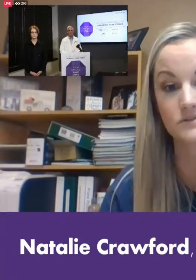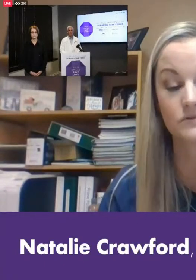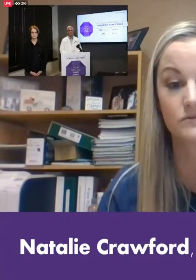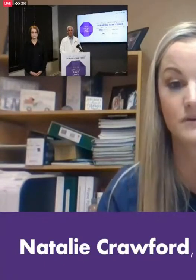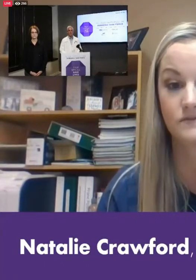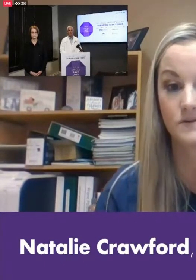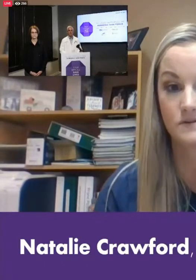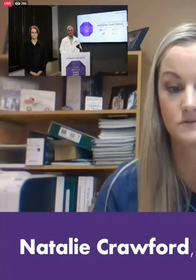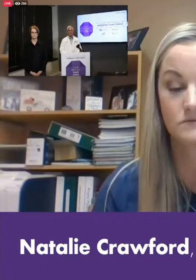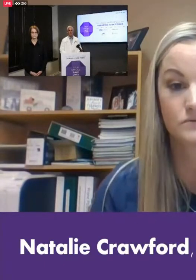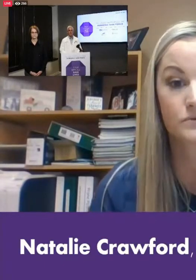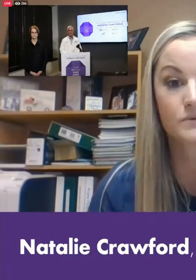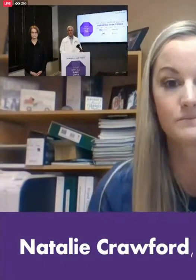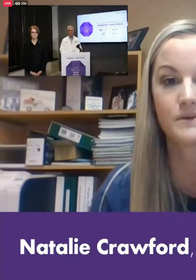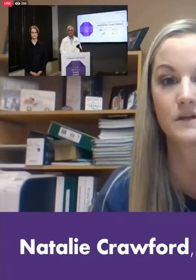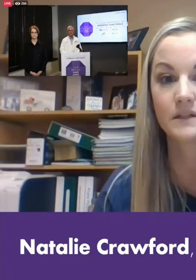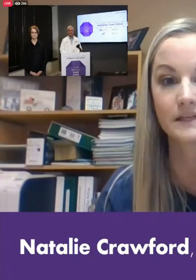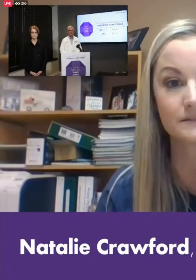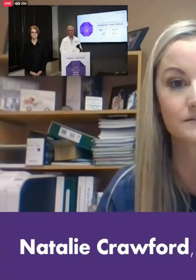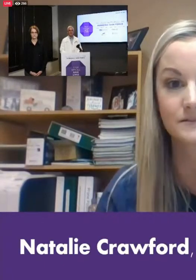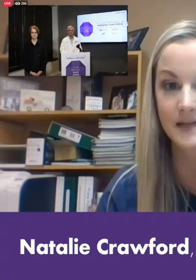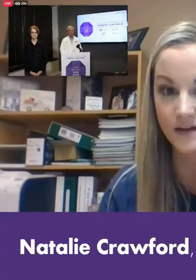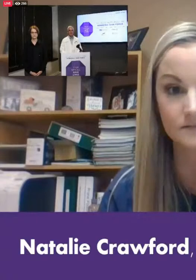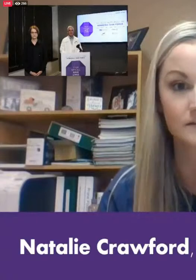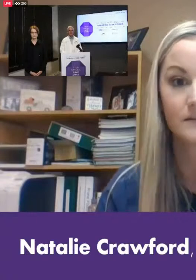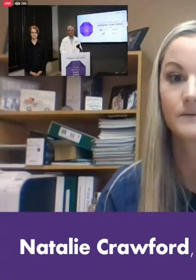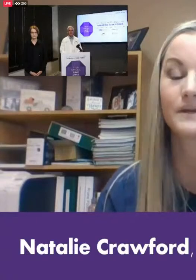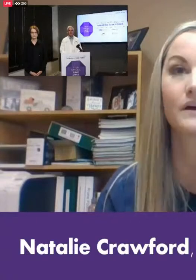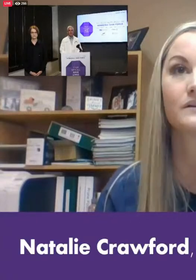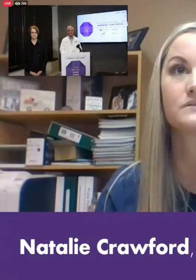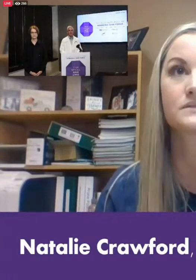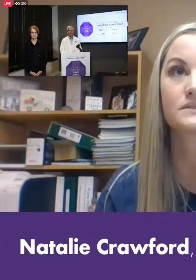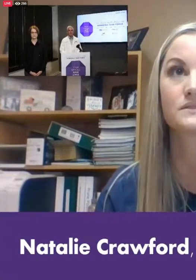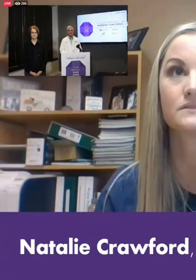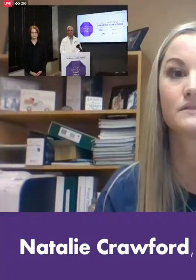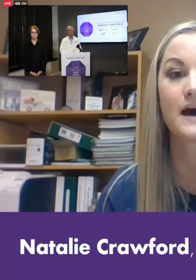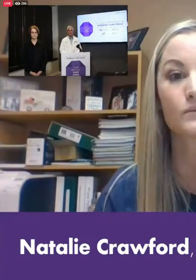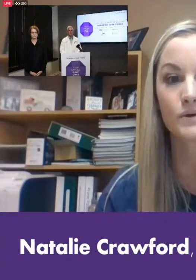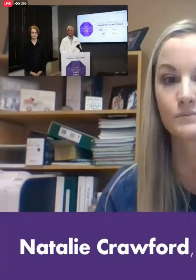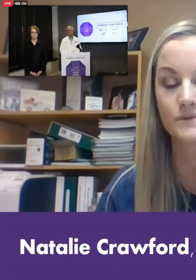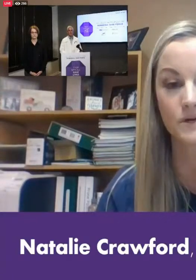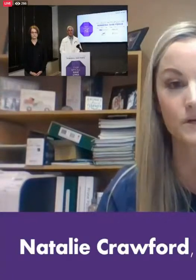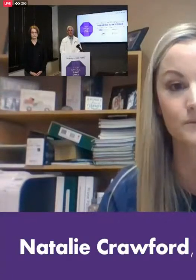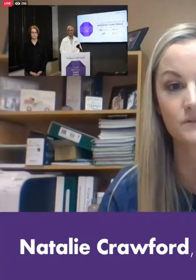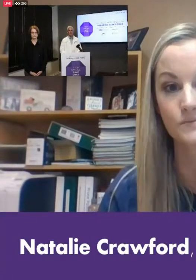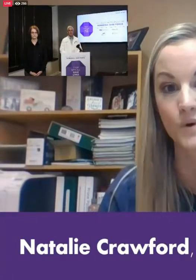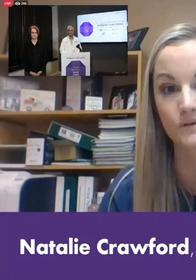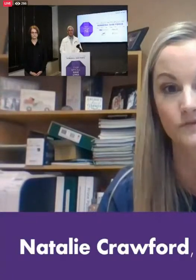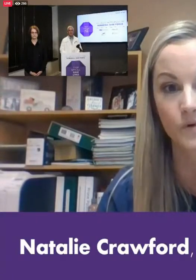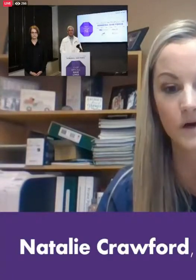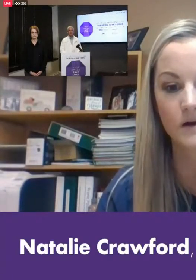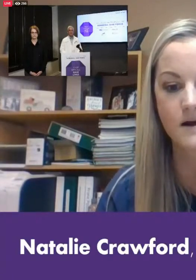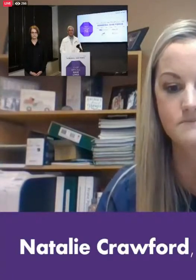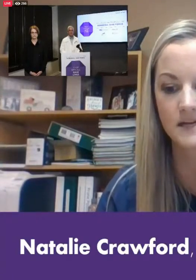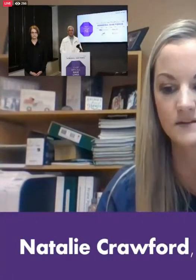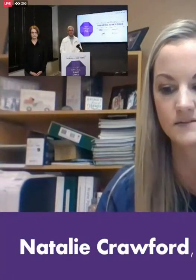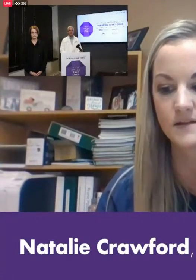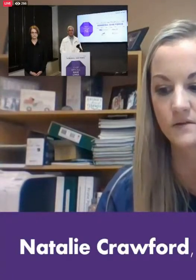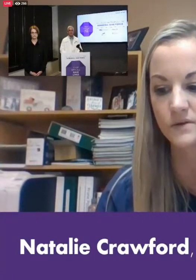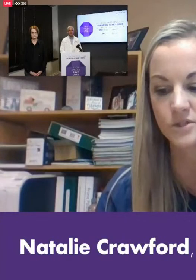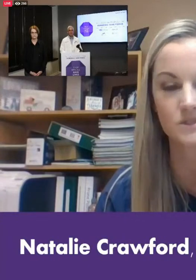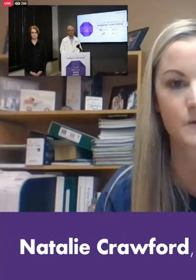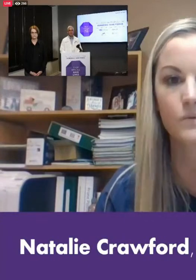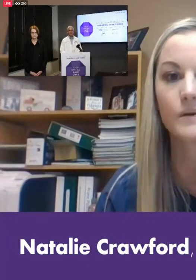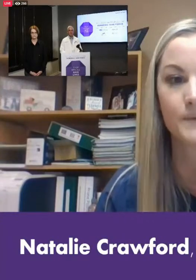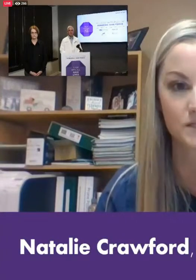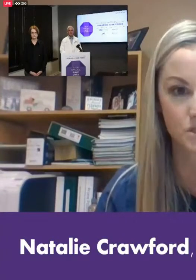of the unit so that the room can be cleaned stat, because that room is already being spoken for, and